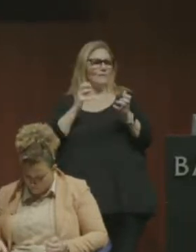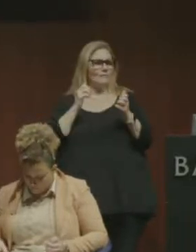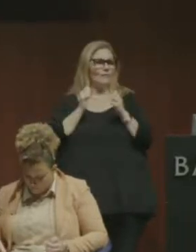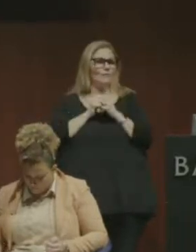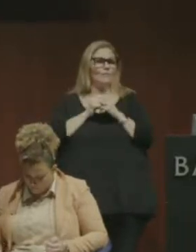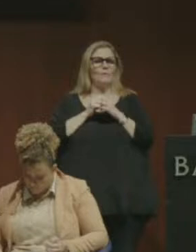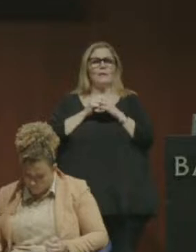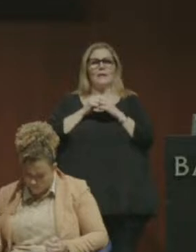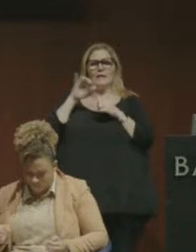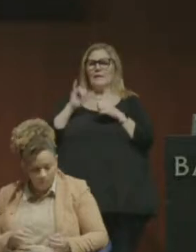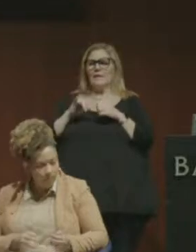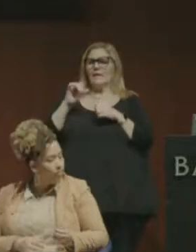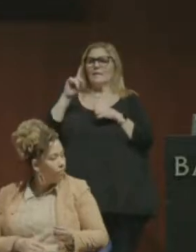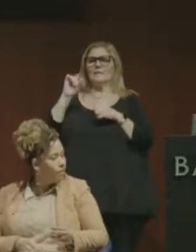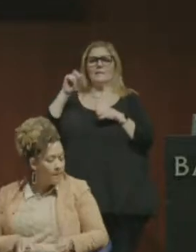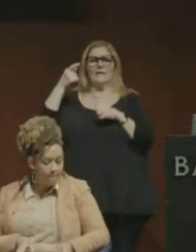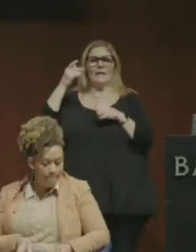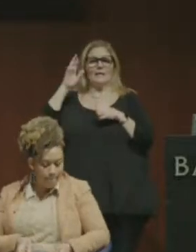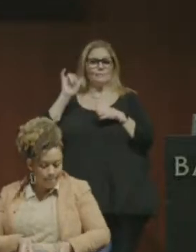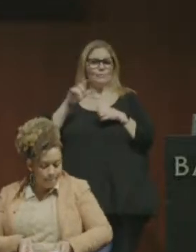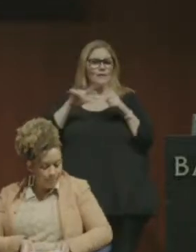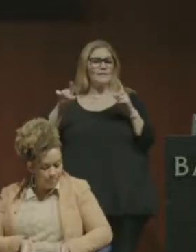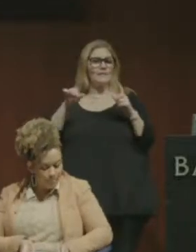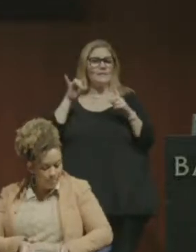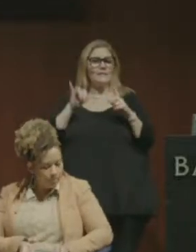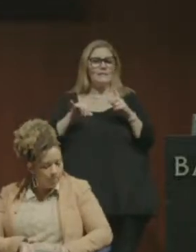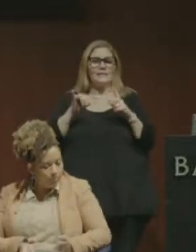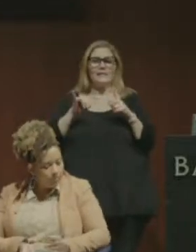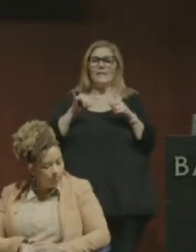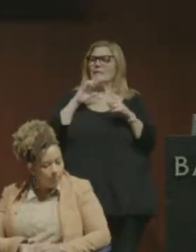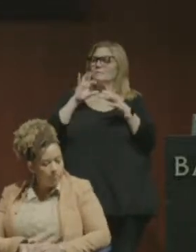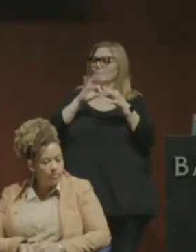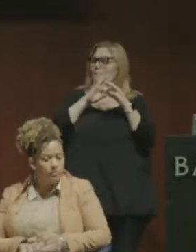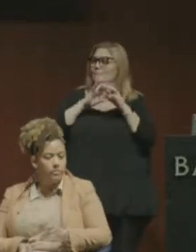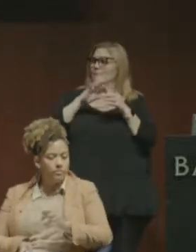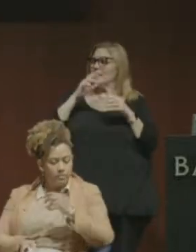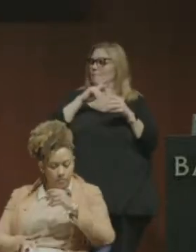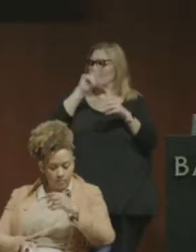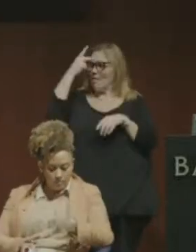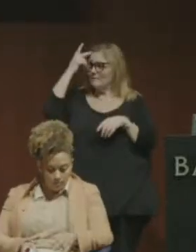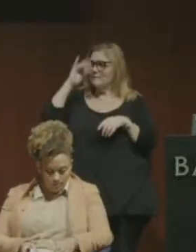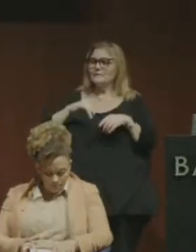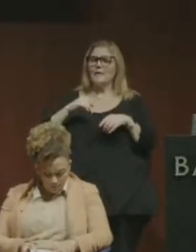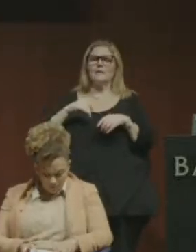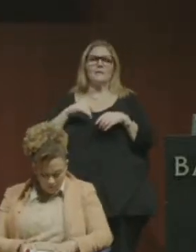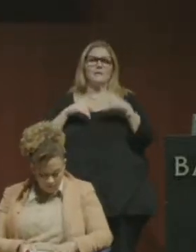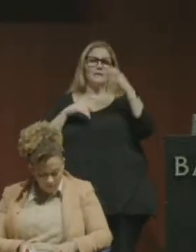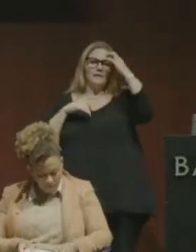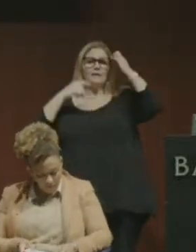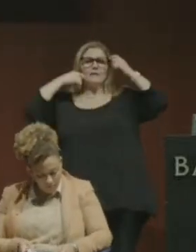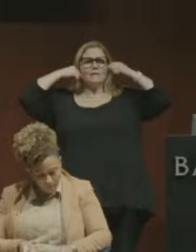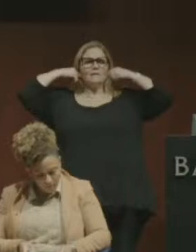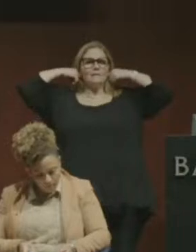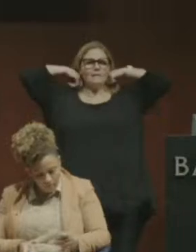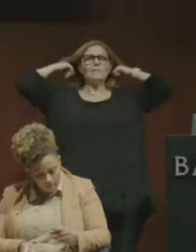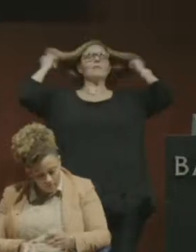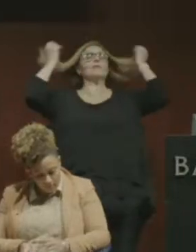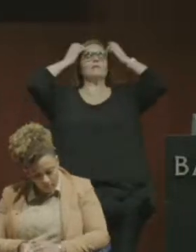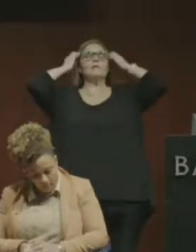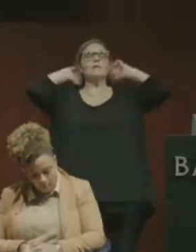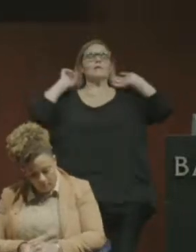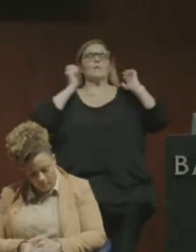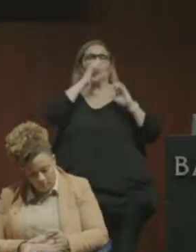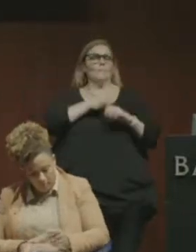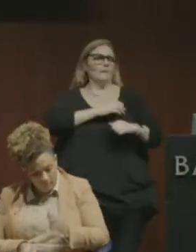Black feminists in the diaspora, some of my work looks at women's participation in politics, women in non-state armed groups, women in